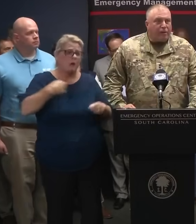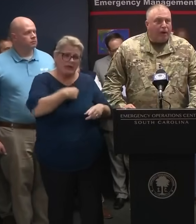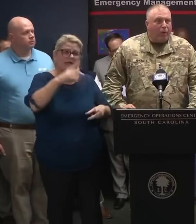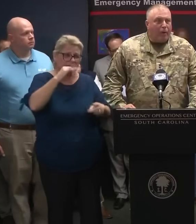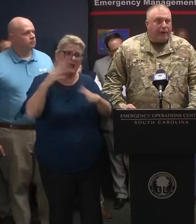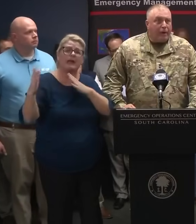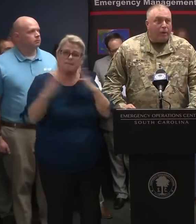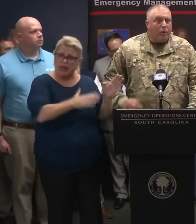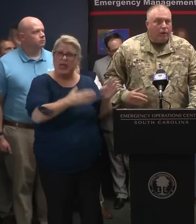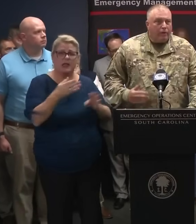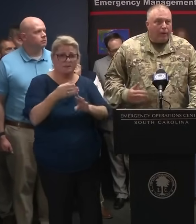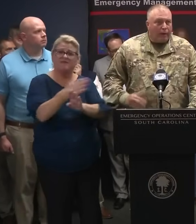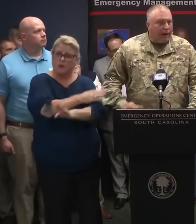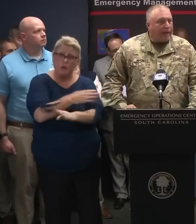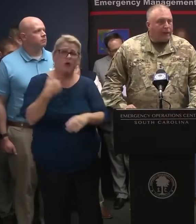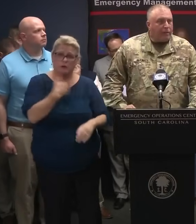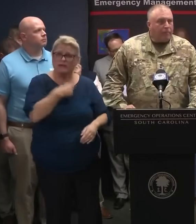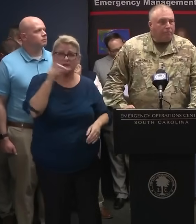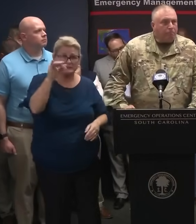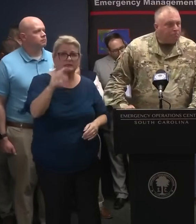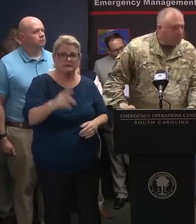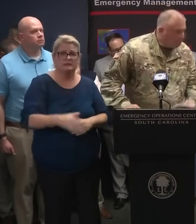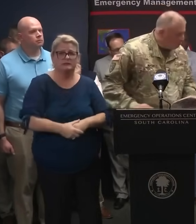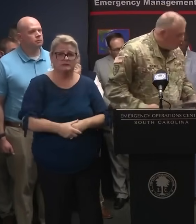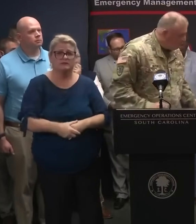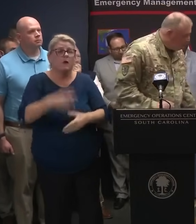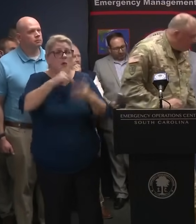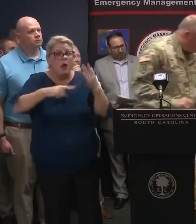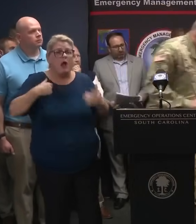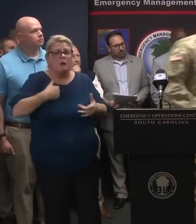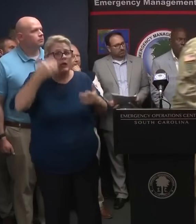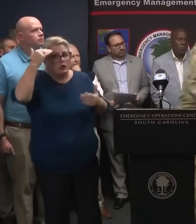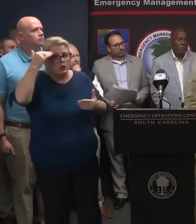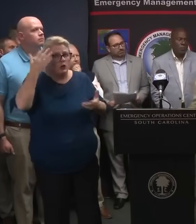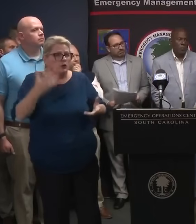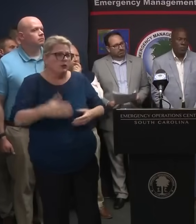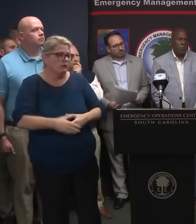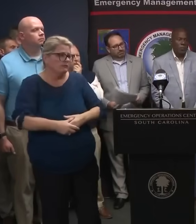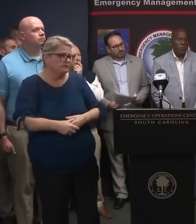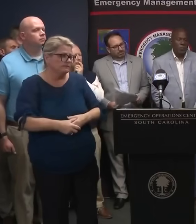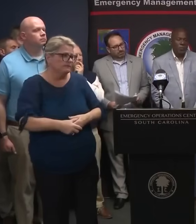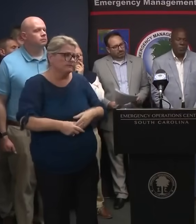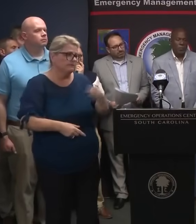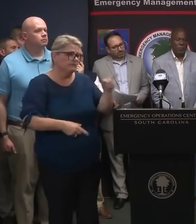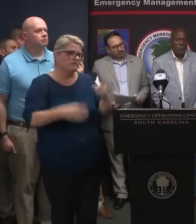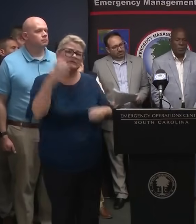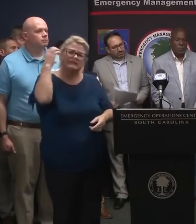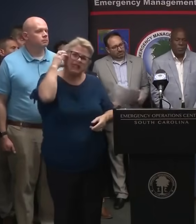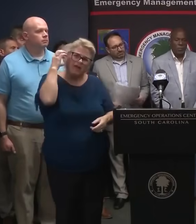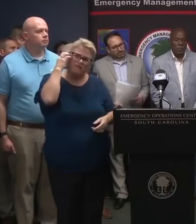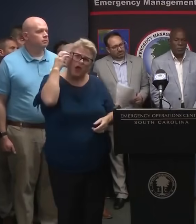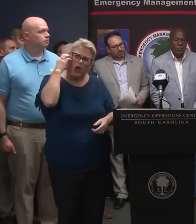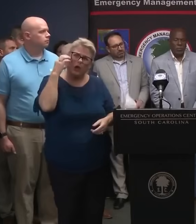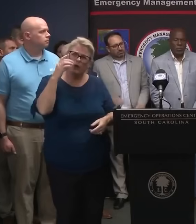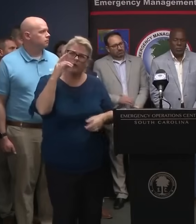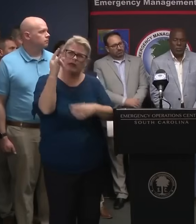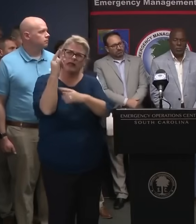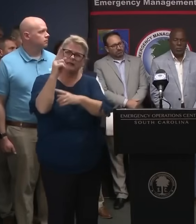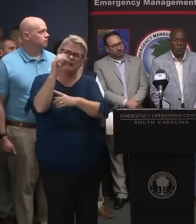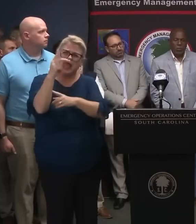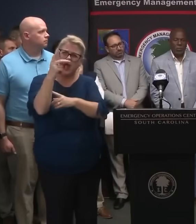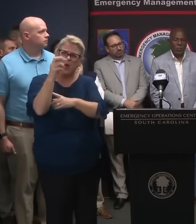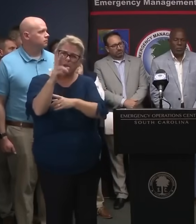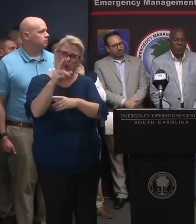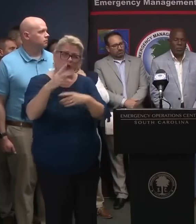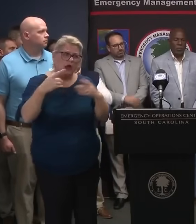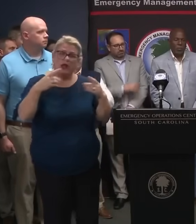process based upon what we knew that we enacted upon. Do you have any idea about cell phone towers and how many of those are down, and if that's